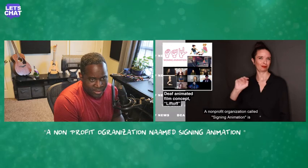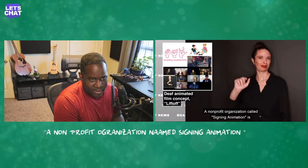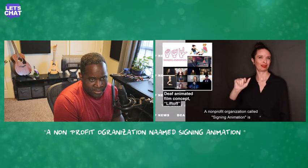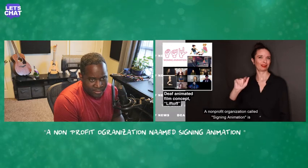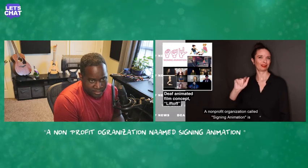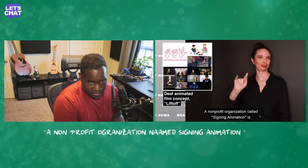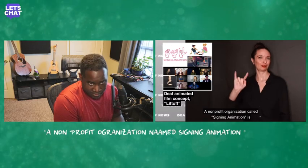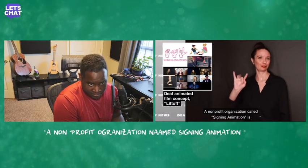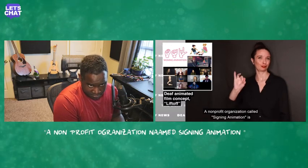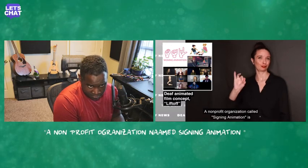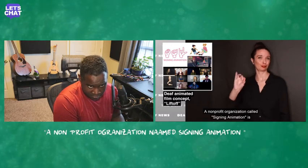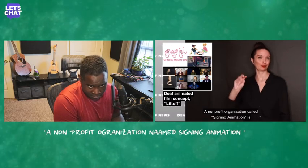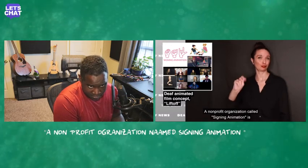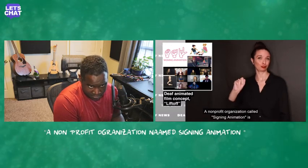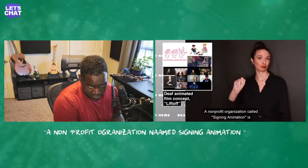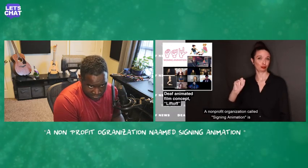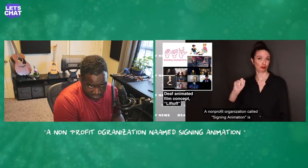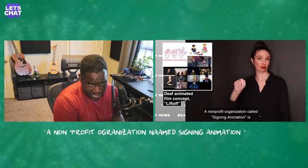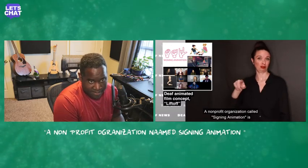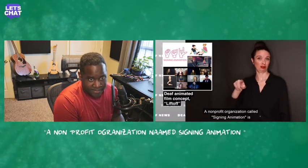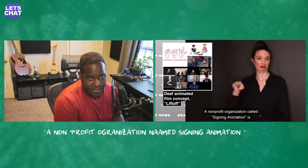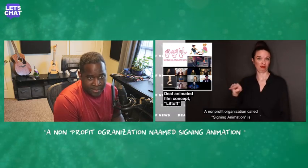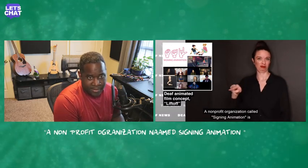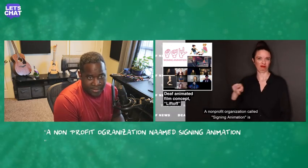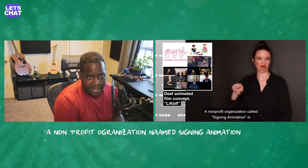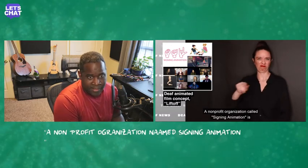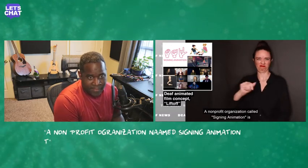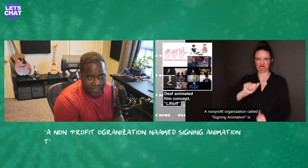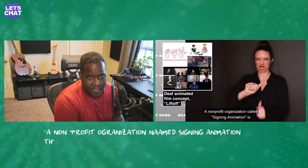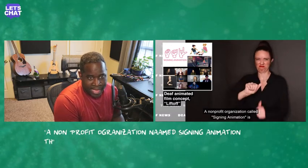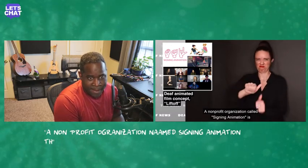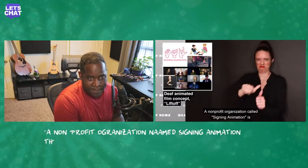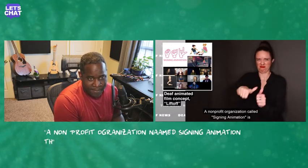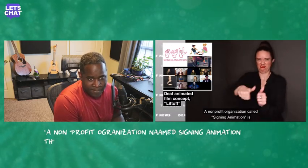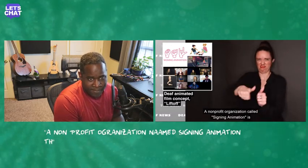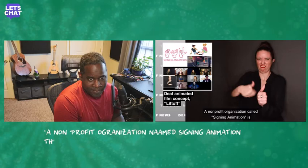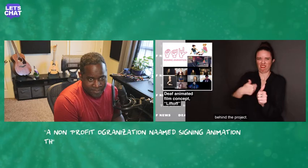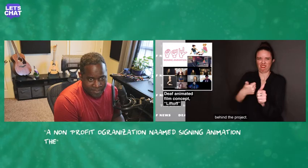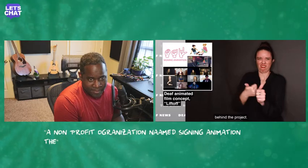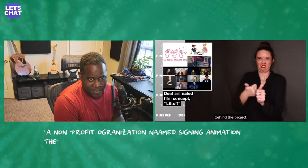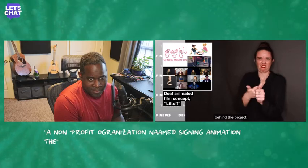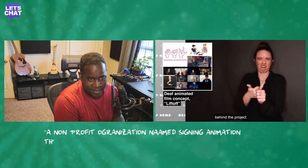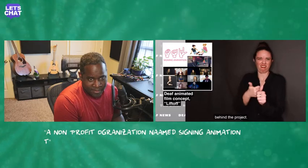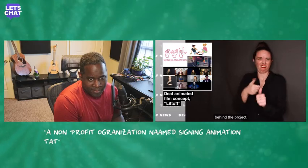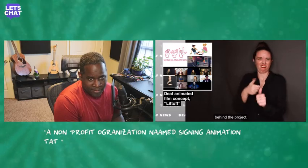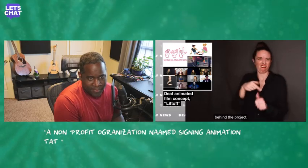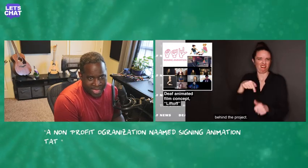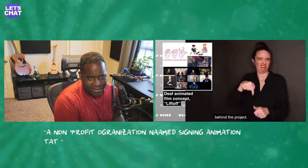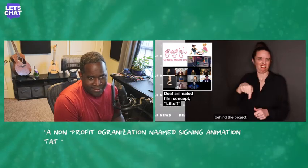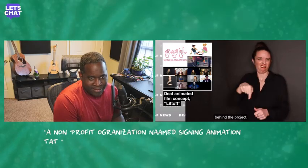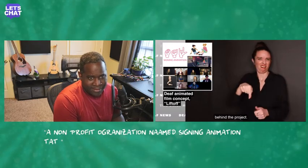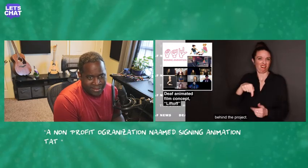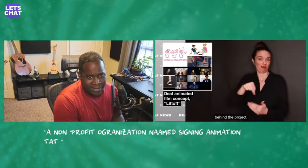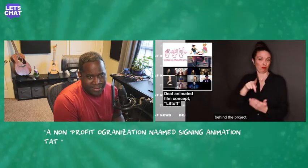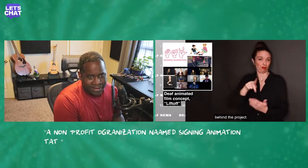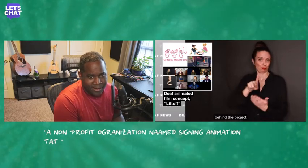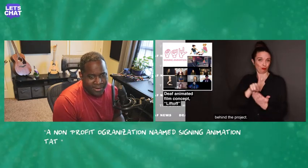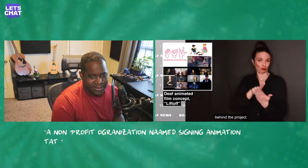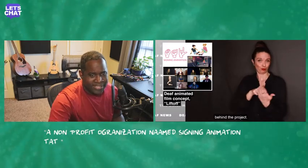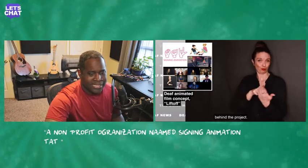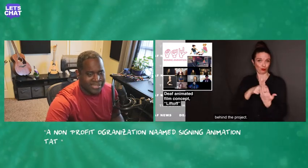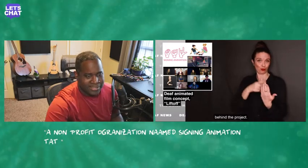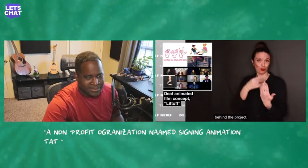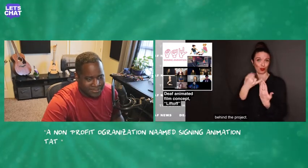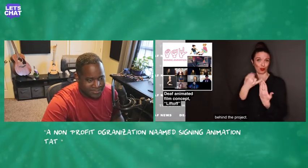Animation. Mm-hmm. Yep. Them. Or that.